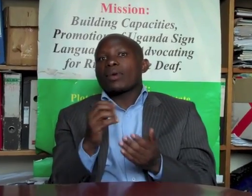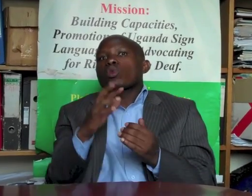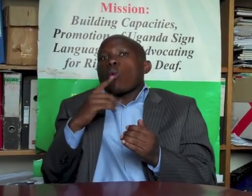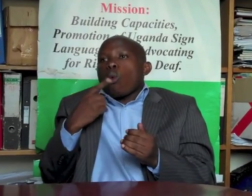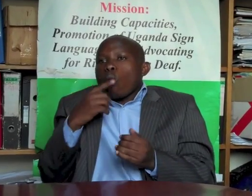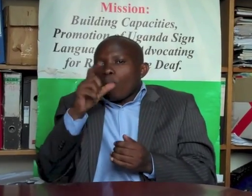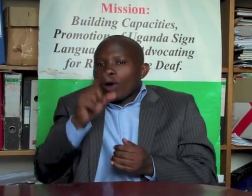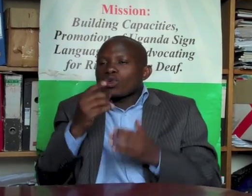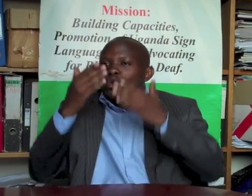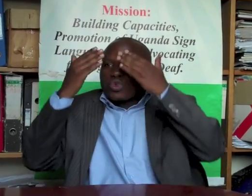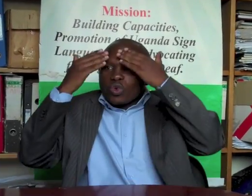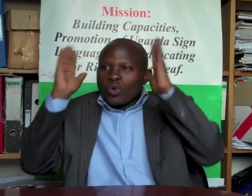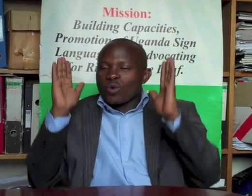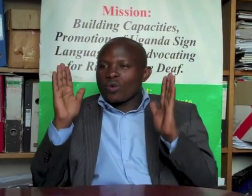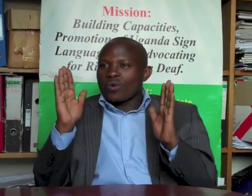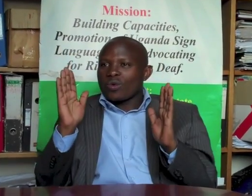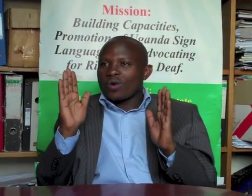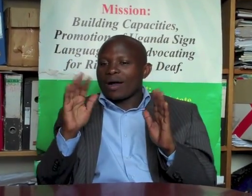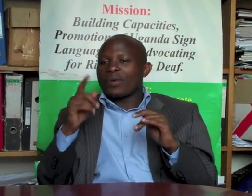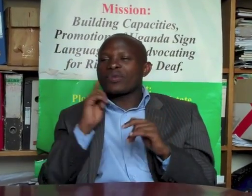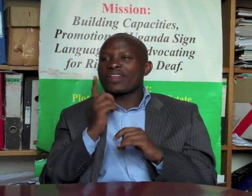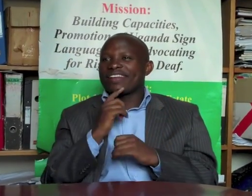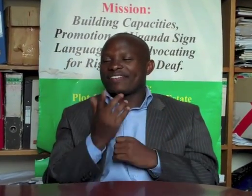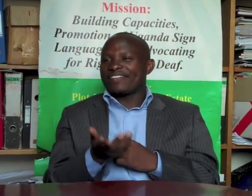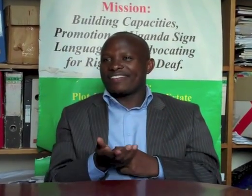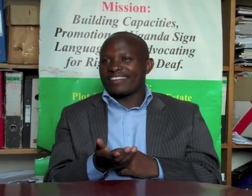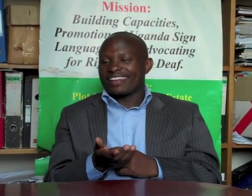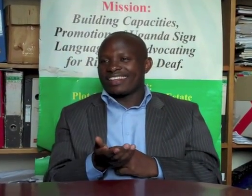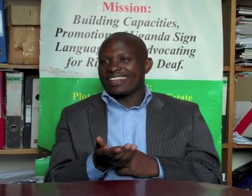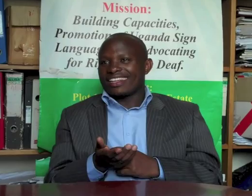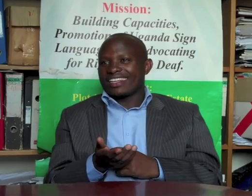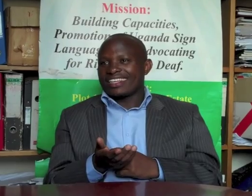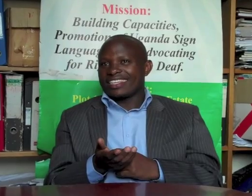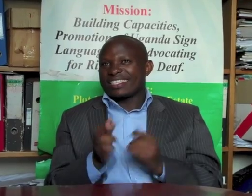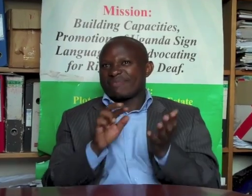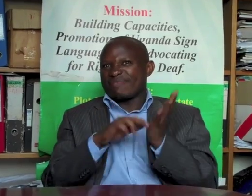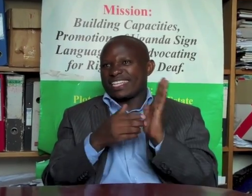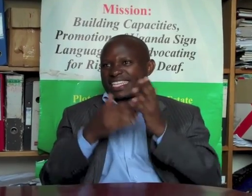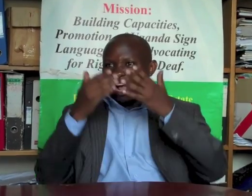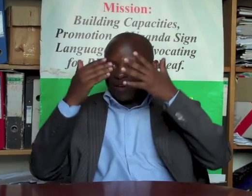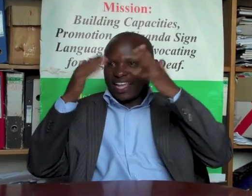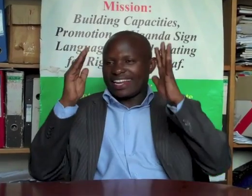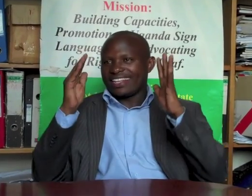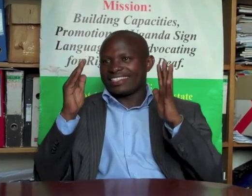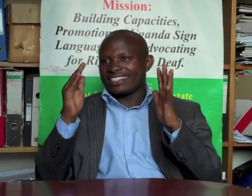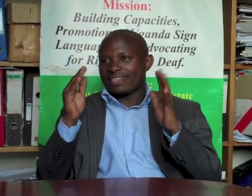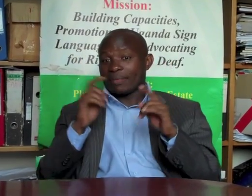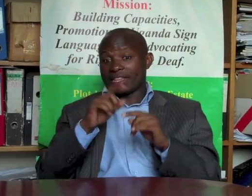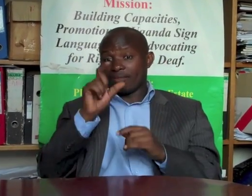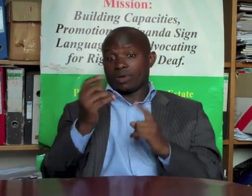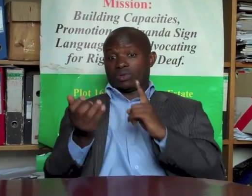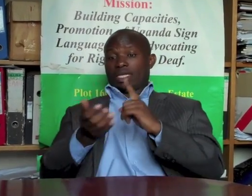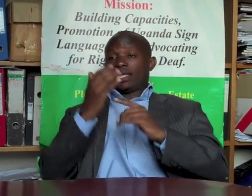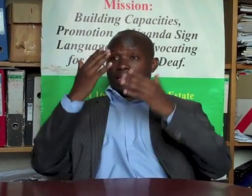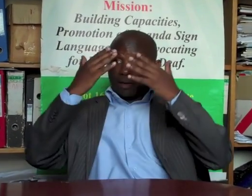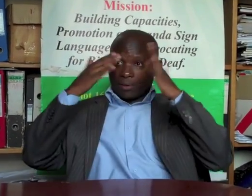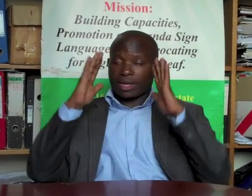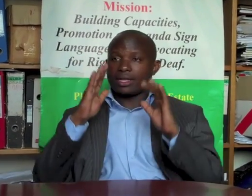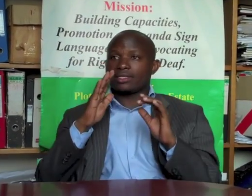yes. But only that people do not know about deafness. That means awareness is lacking. If